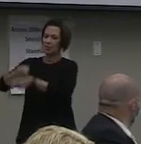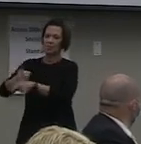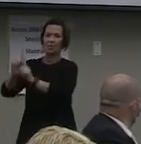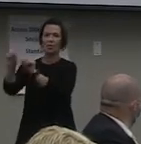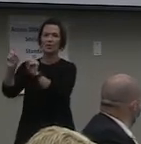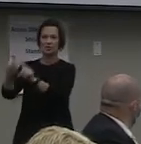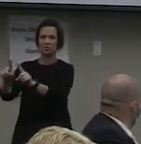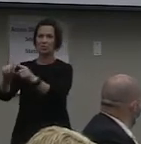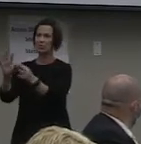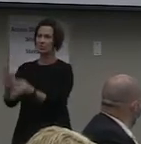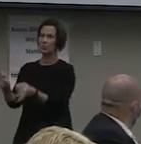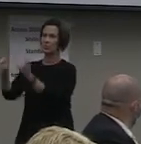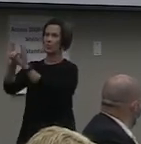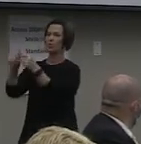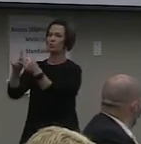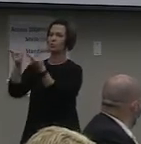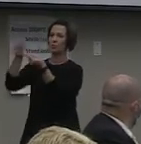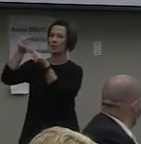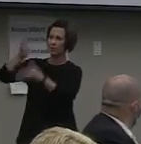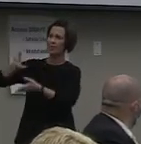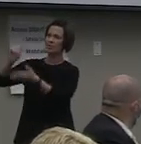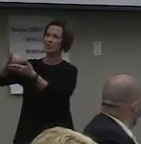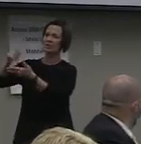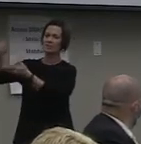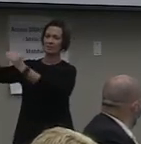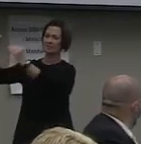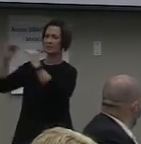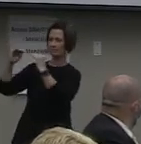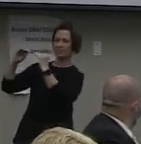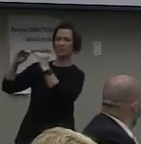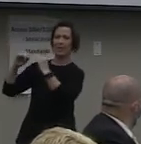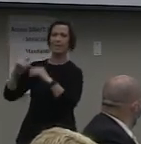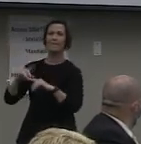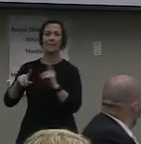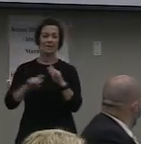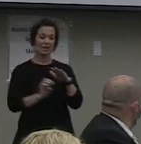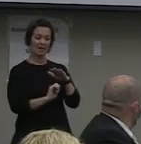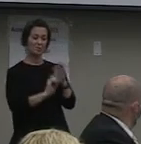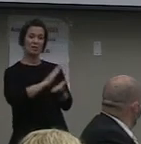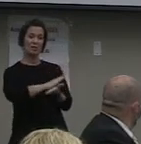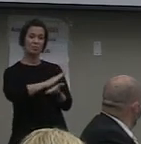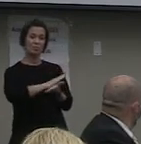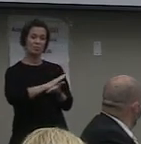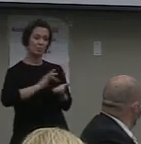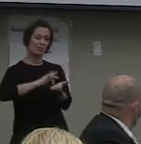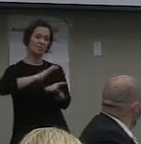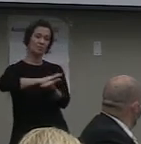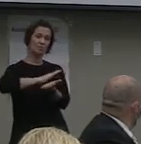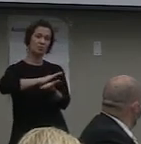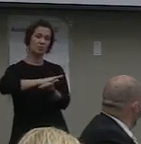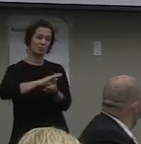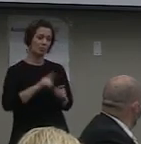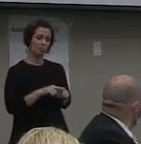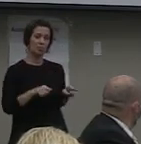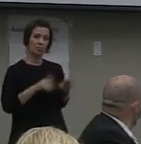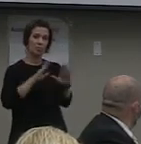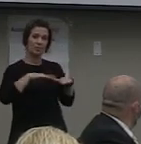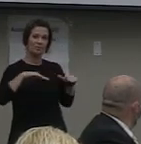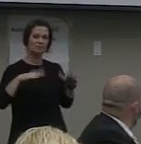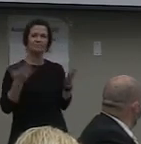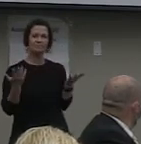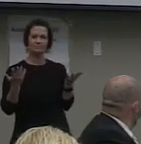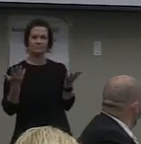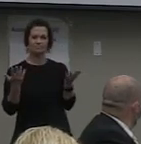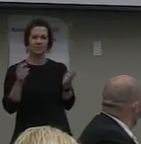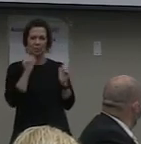that were pertinent to the information and to the subject. As it comes to elementary school and middle school, these students do not